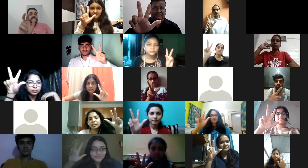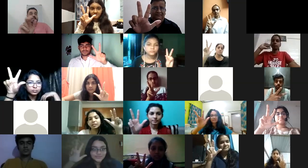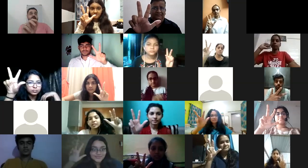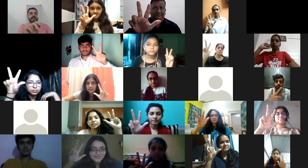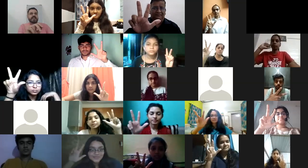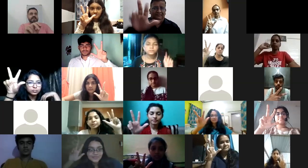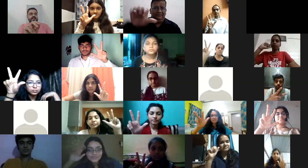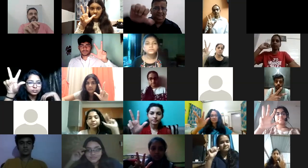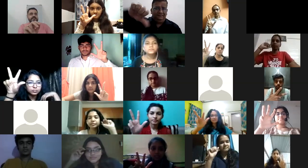9